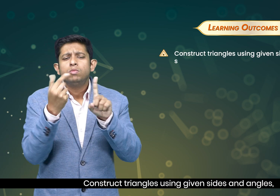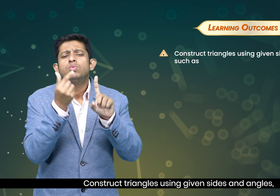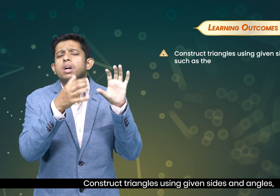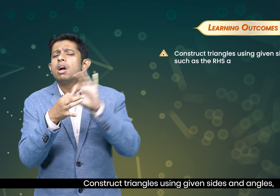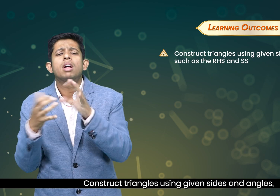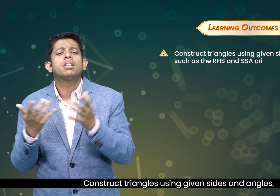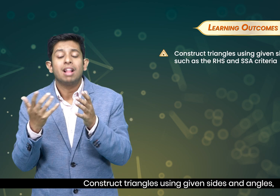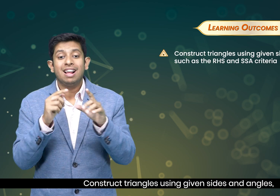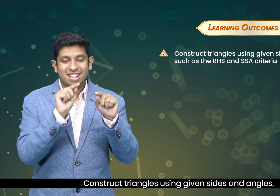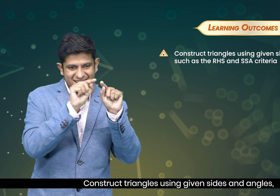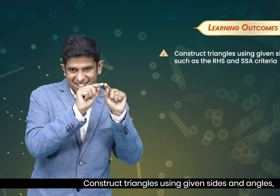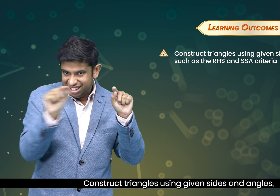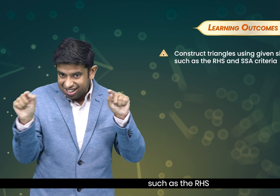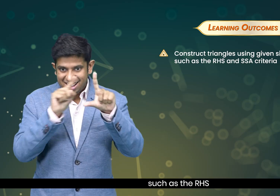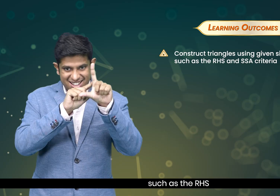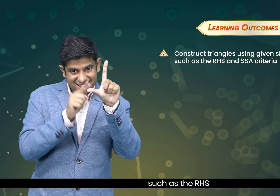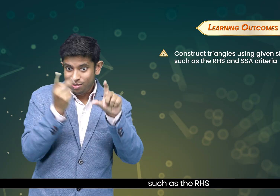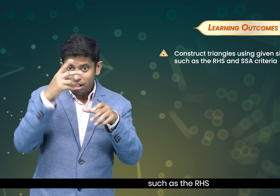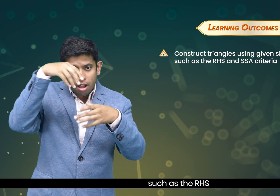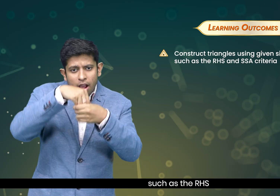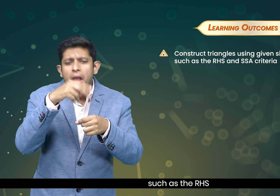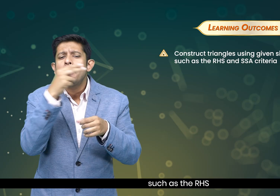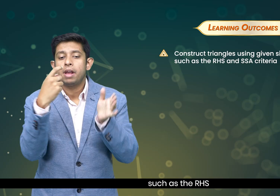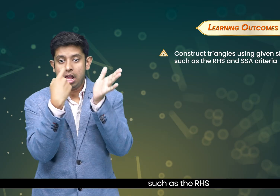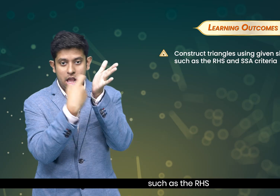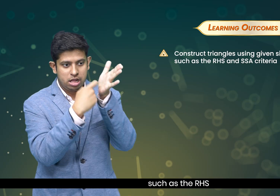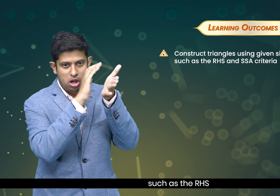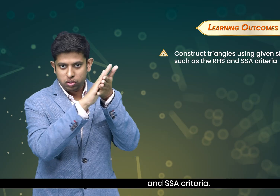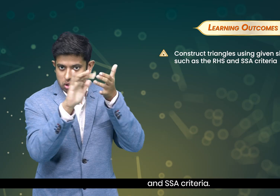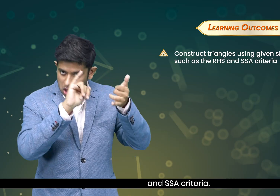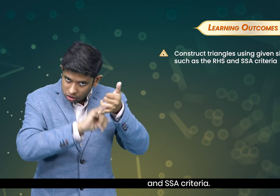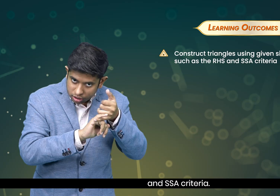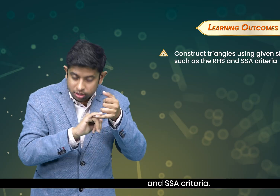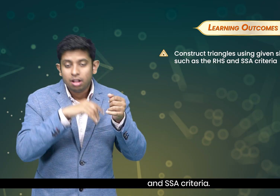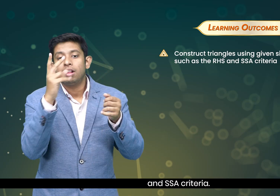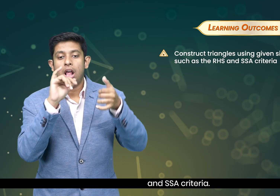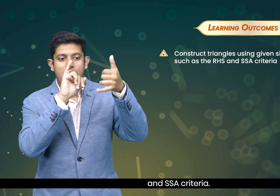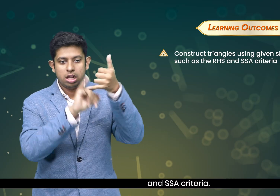given sides and angles, such as the right hypotenuse side and side-side angle criteria.